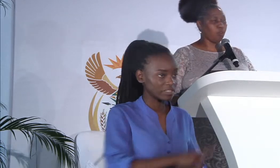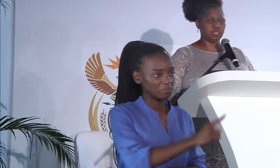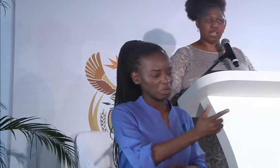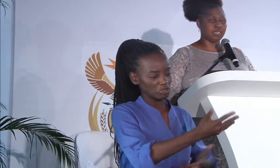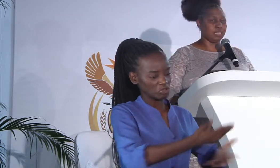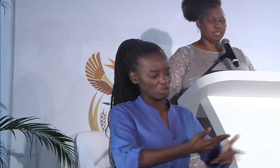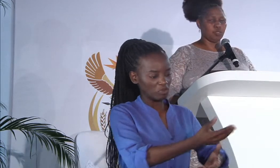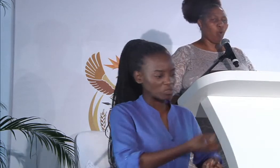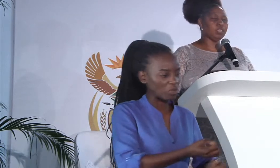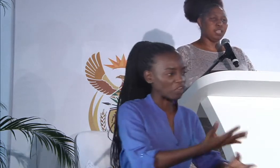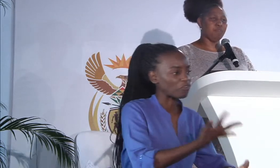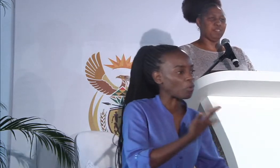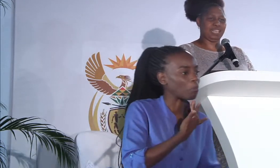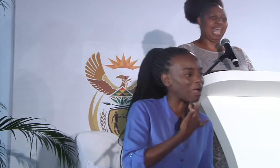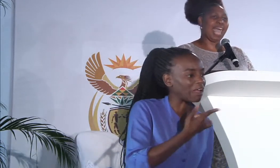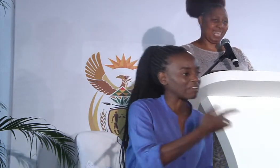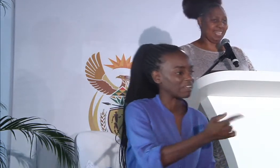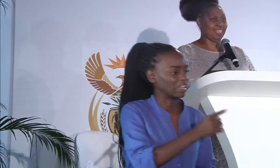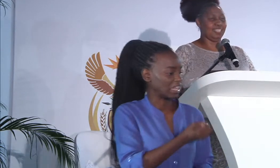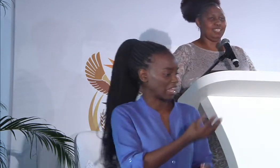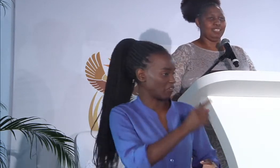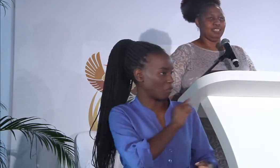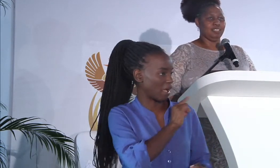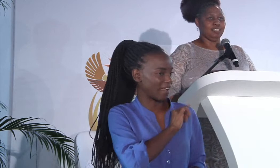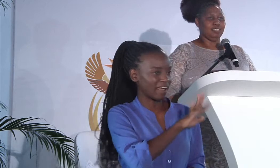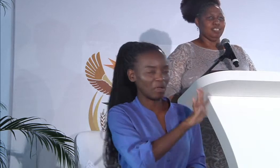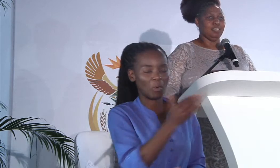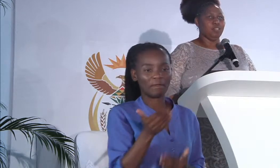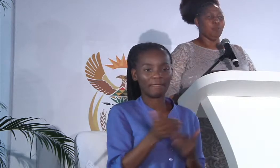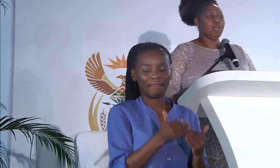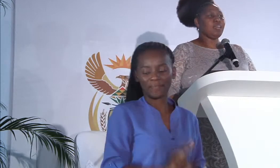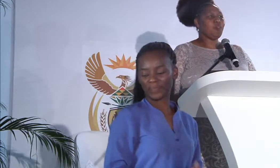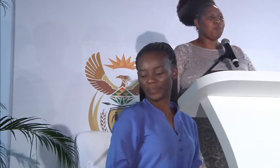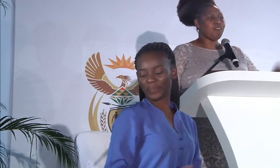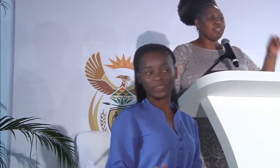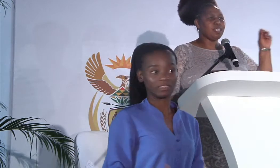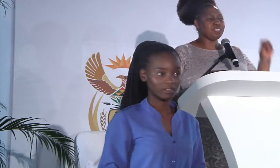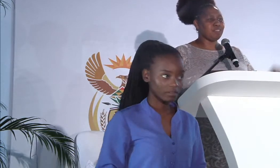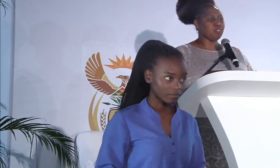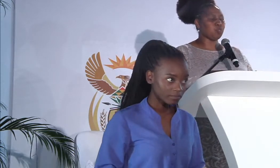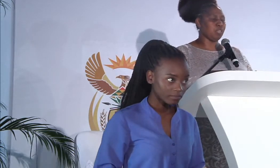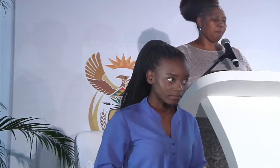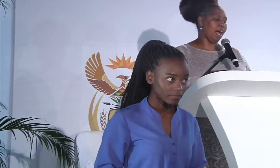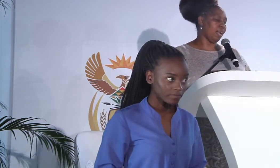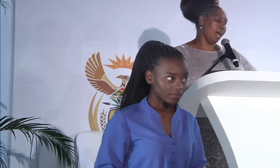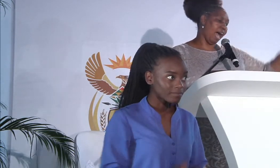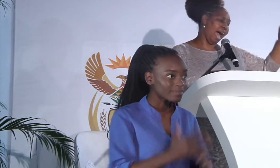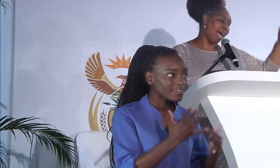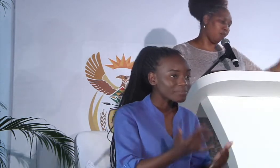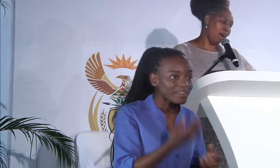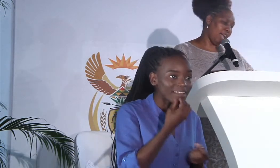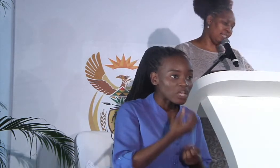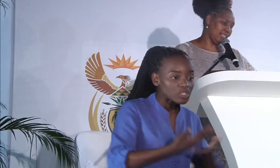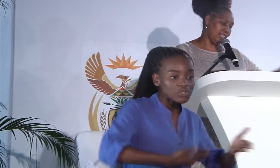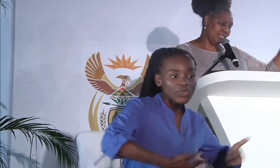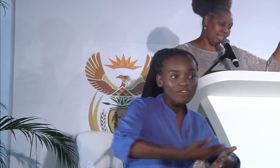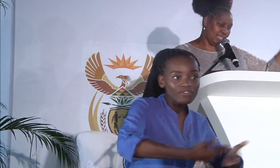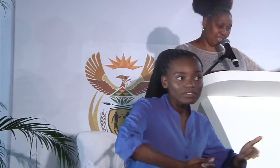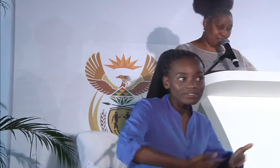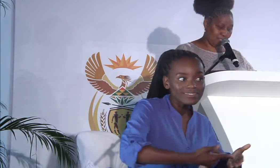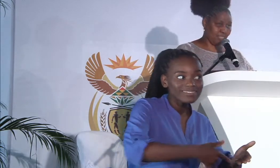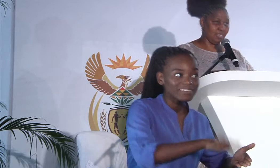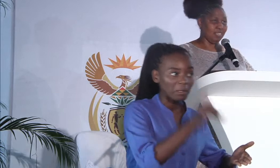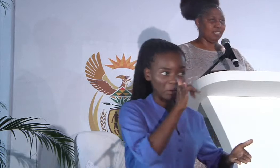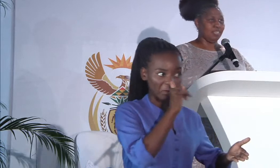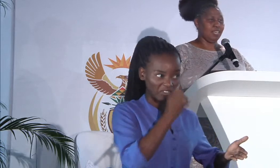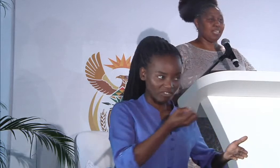don't even care. Whether you provide the service to the para, I want that